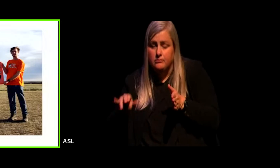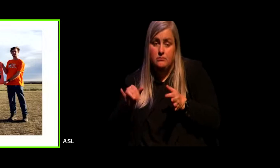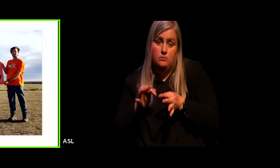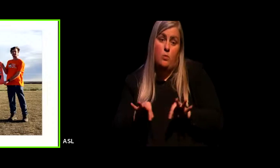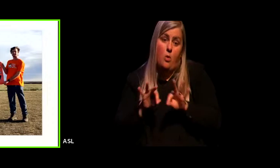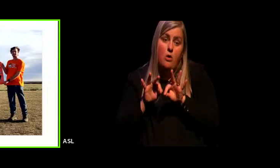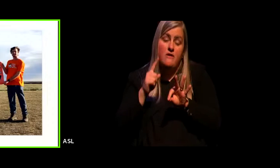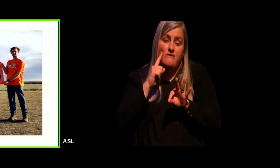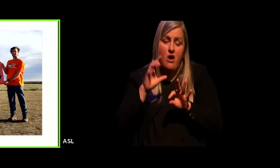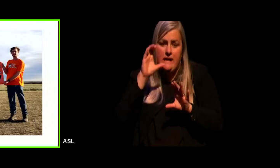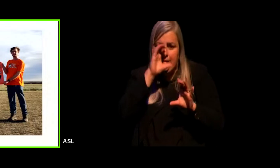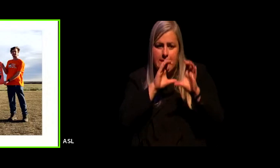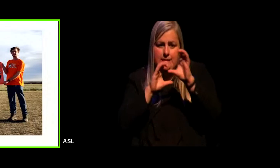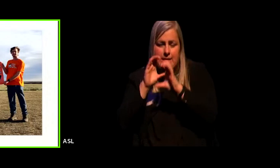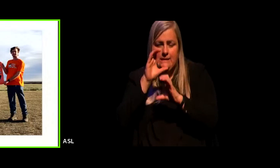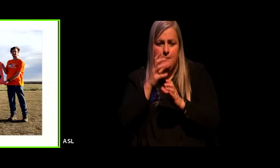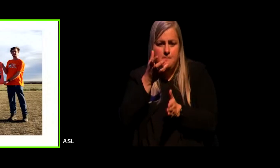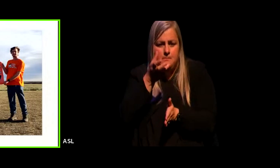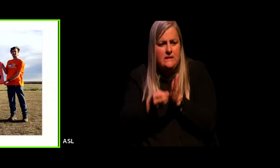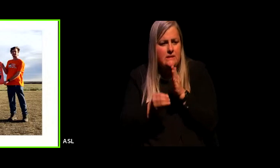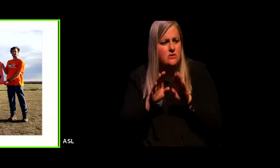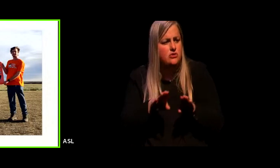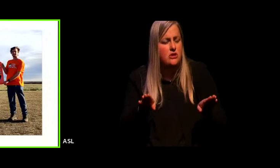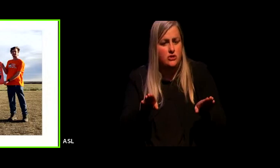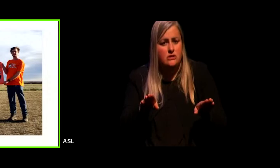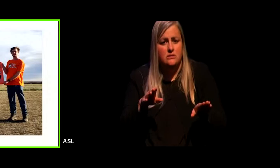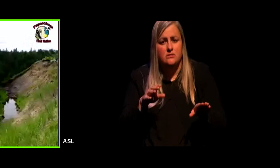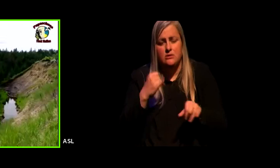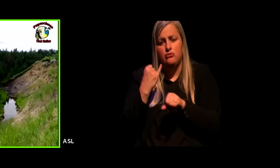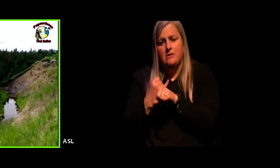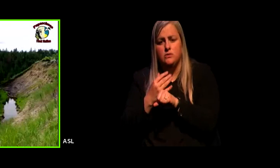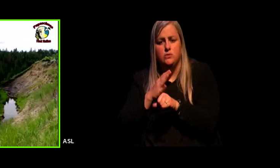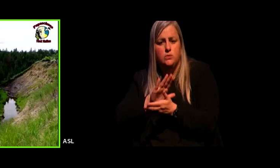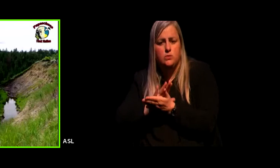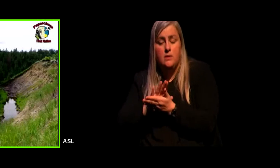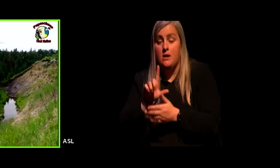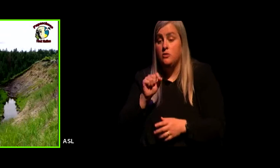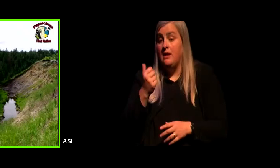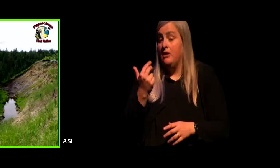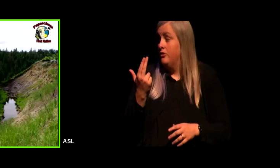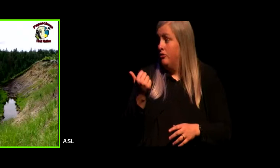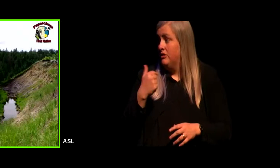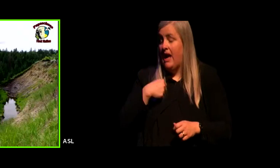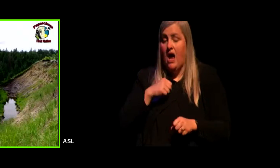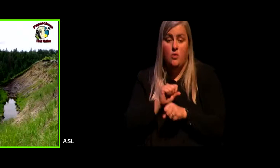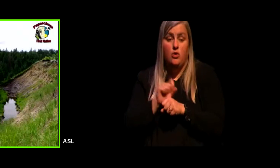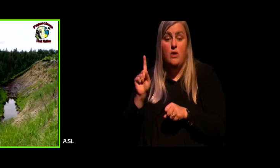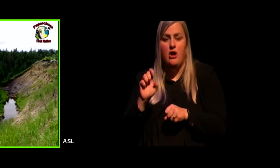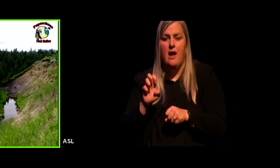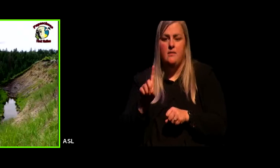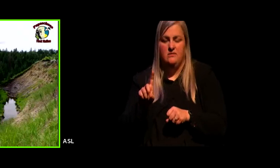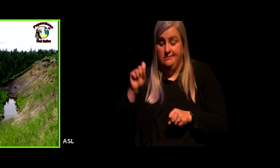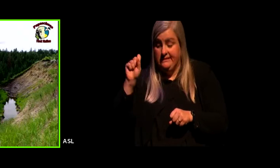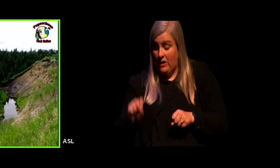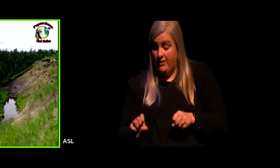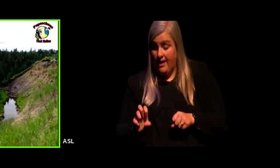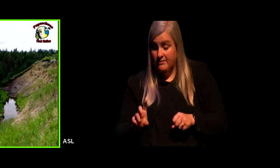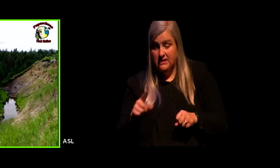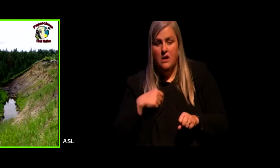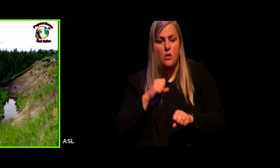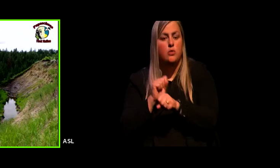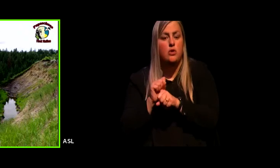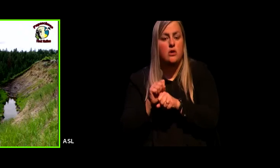around residential schools. But in 2019, I actually worked in Edmonton and in the southern part of Edmonton to try